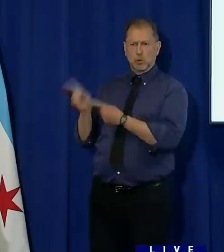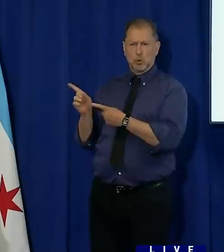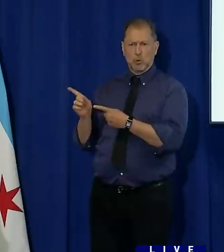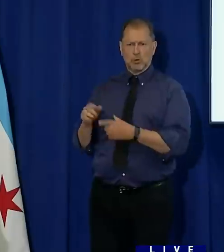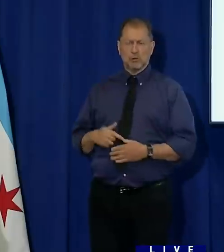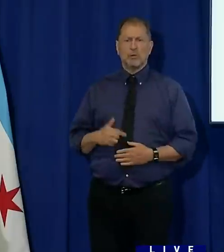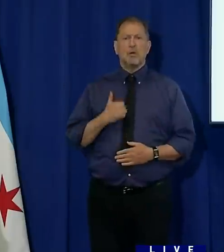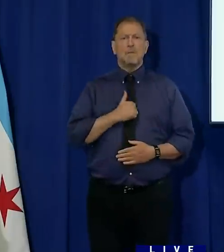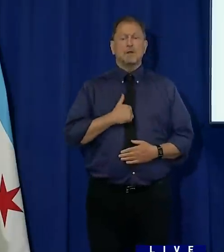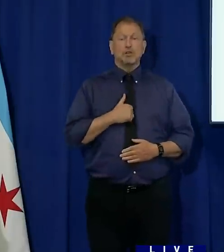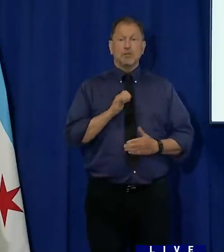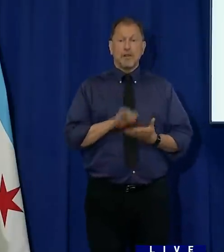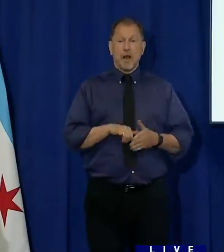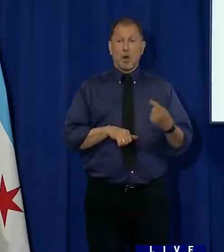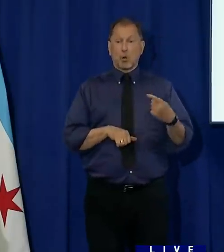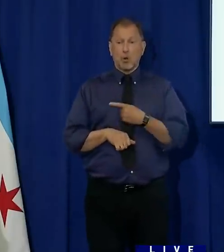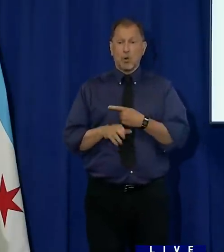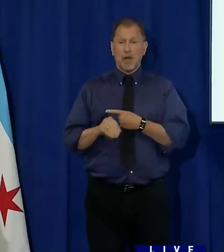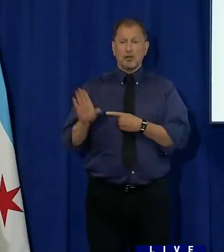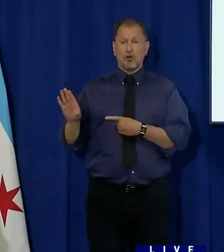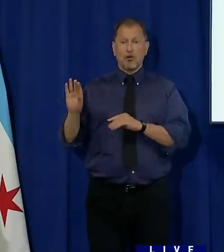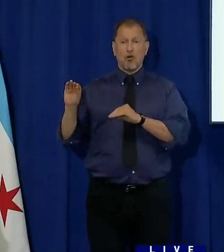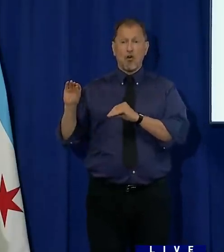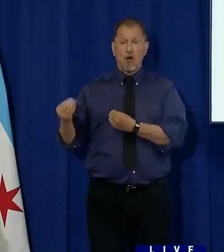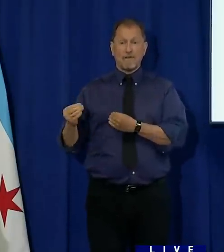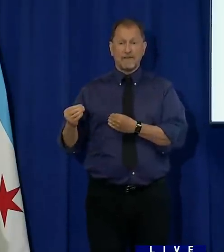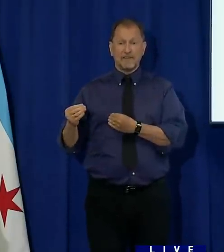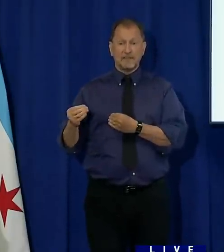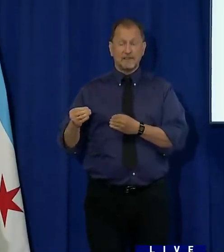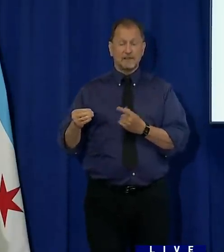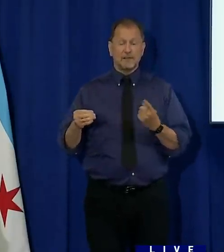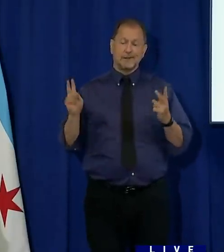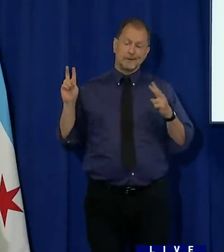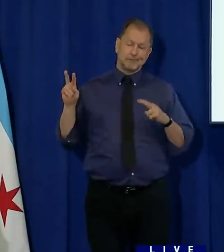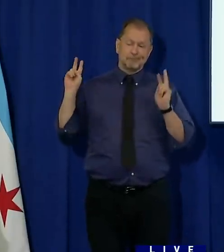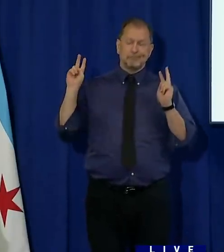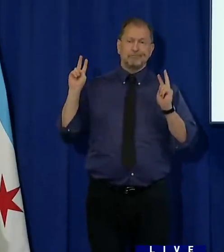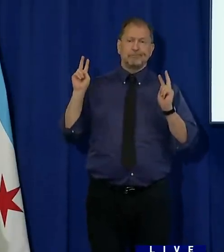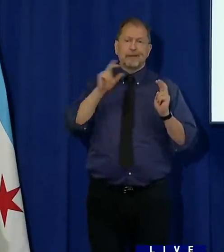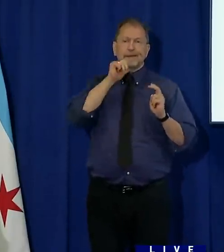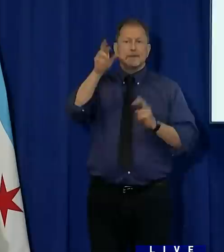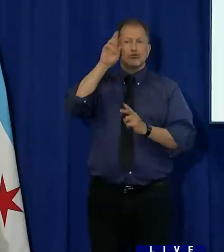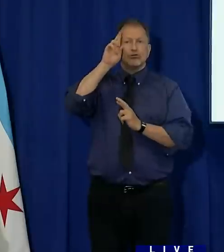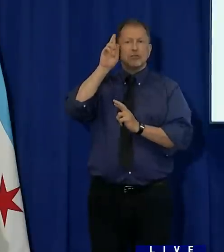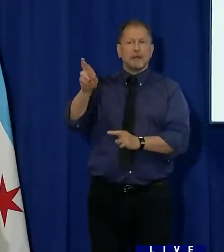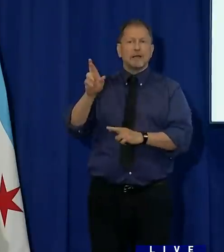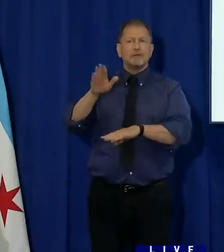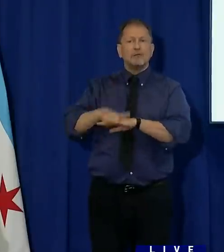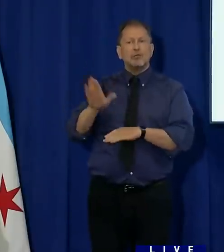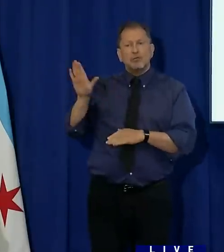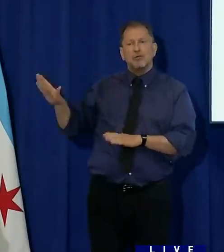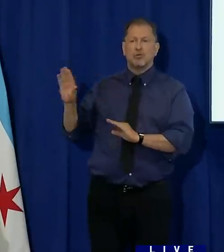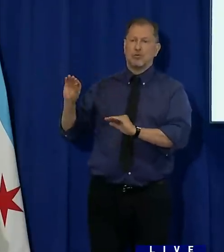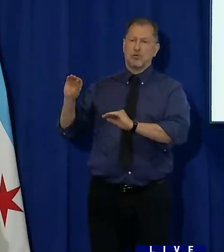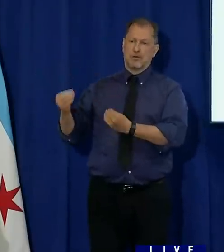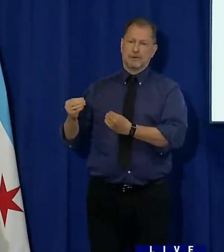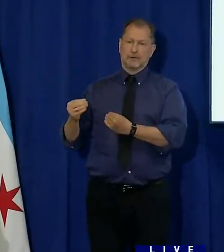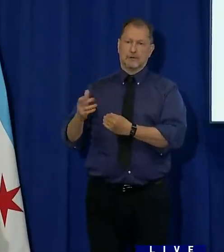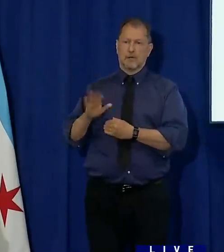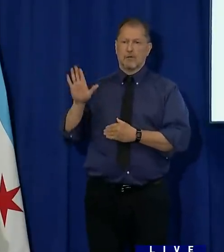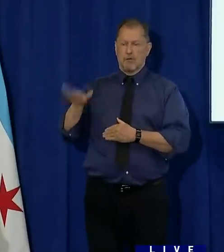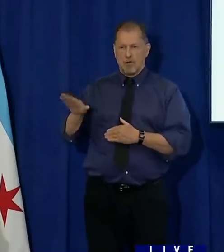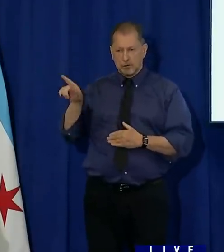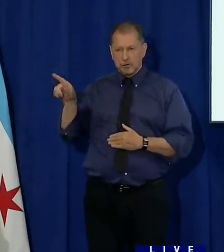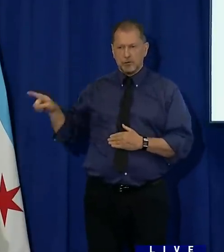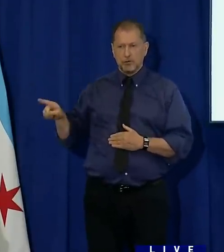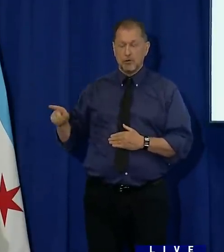that you and your office were treated with such profound disrespect. That's a personal